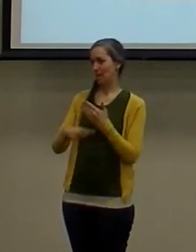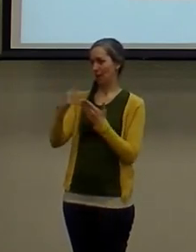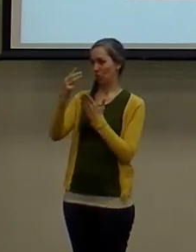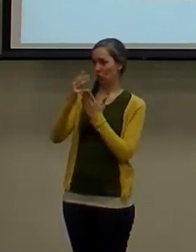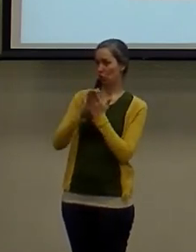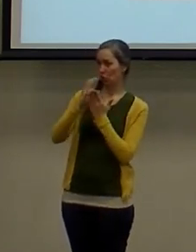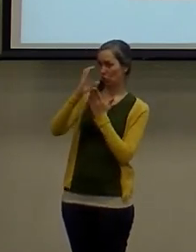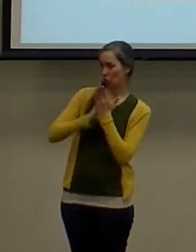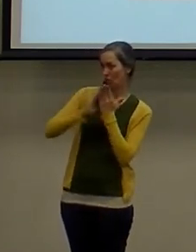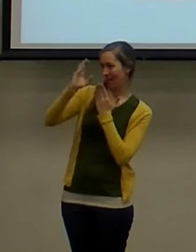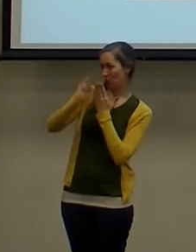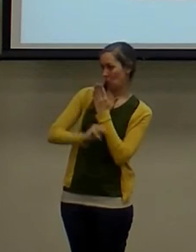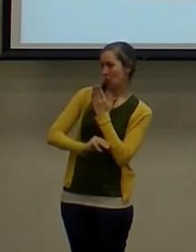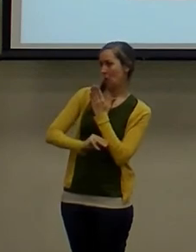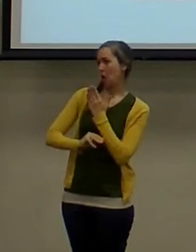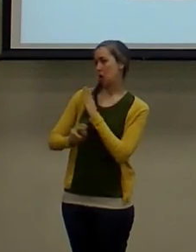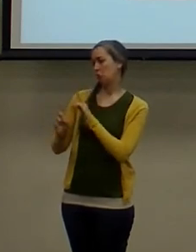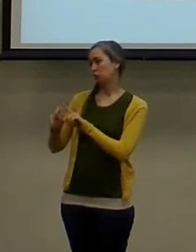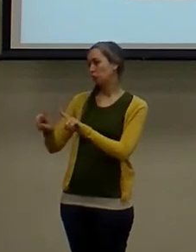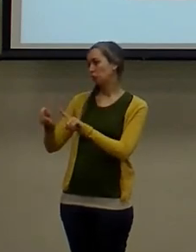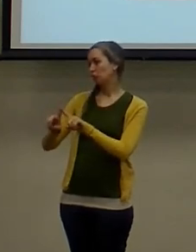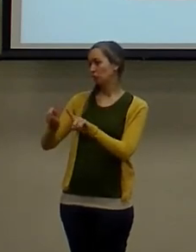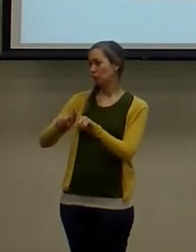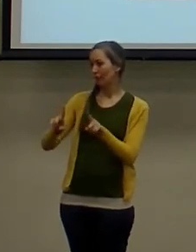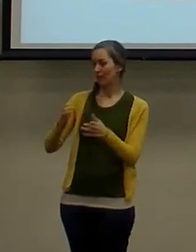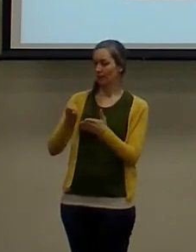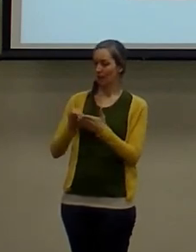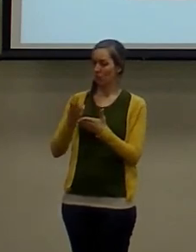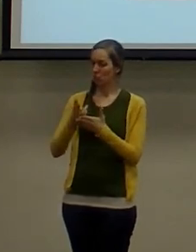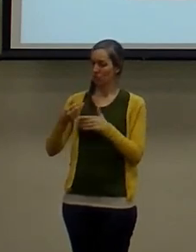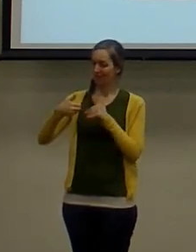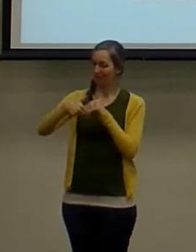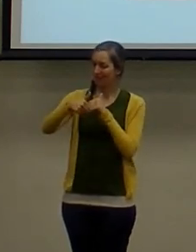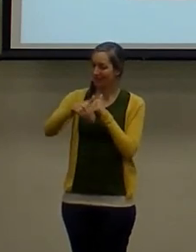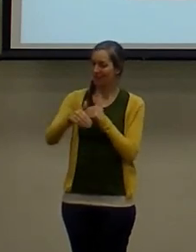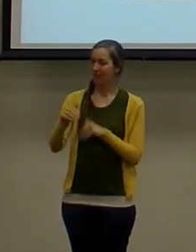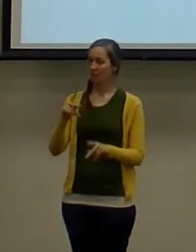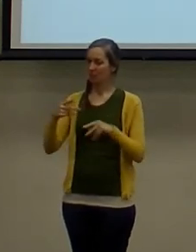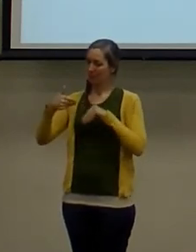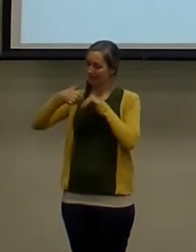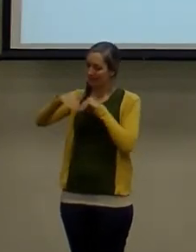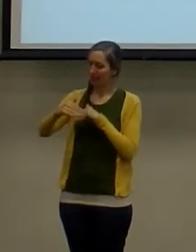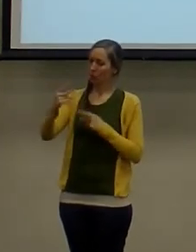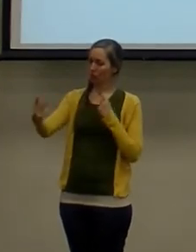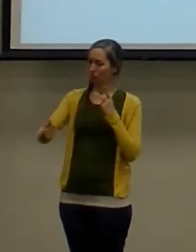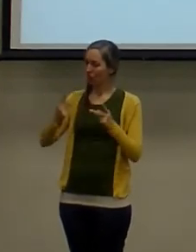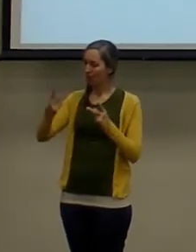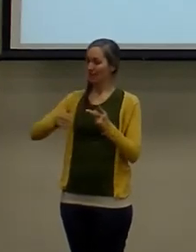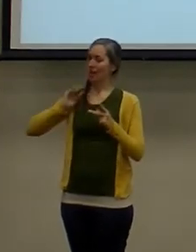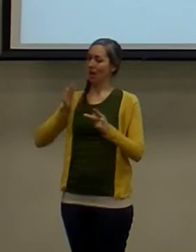send Edward, you send people to visit us and taught in our classes.